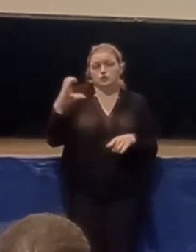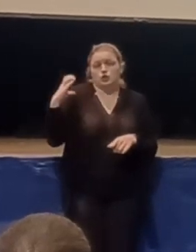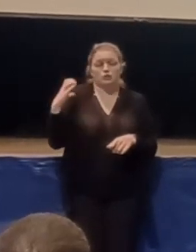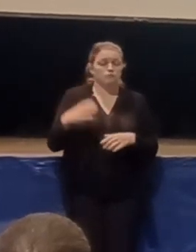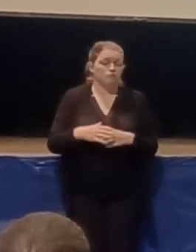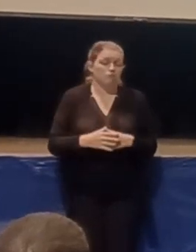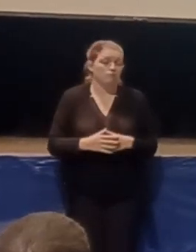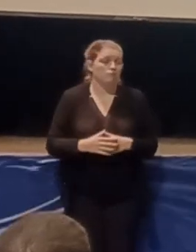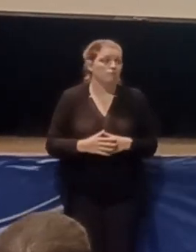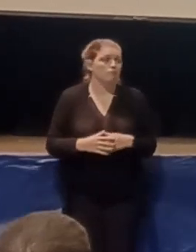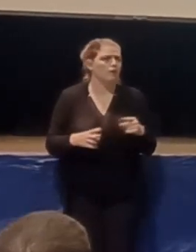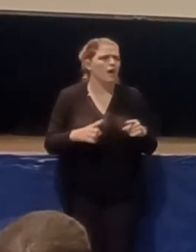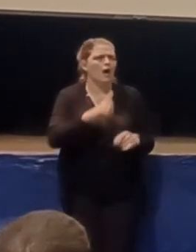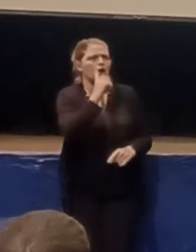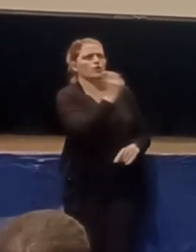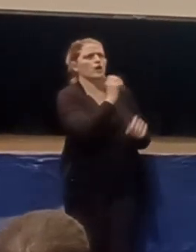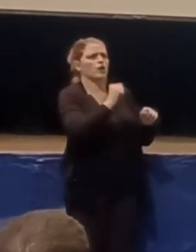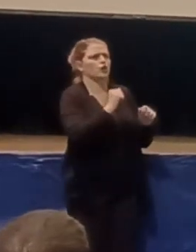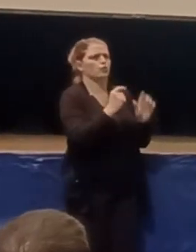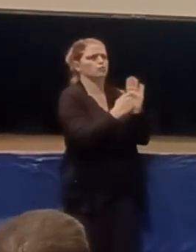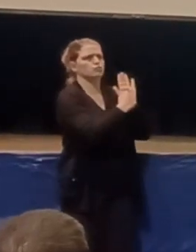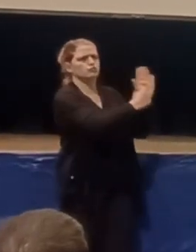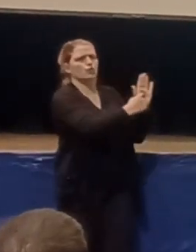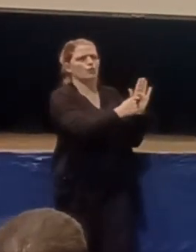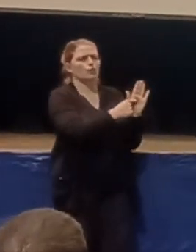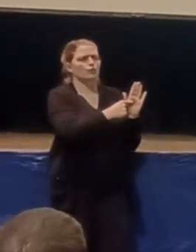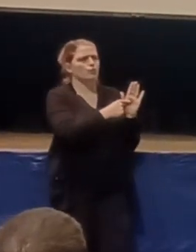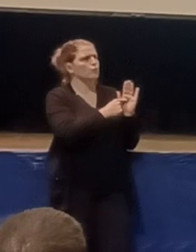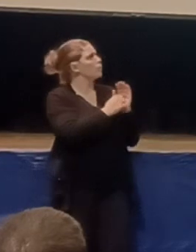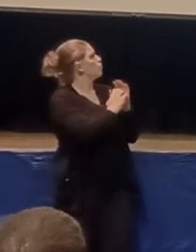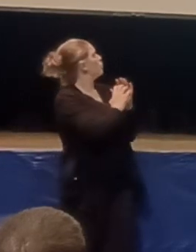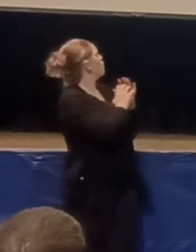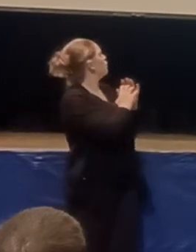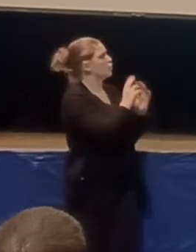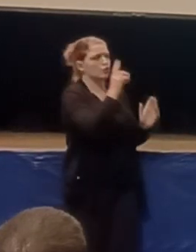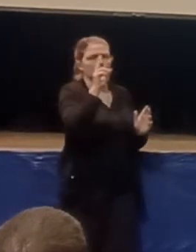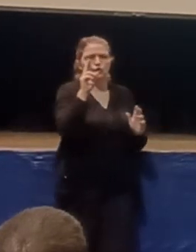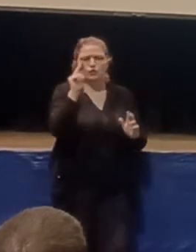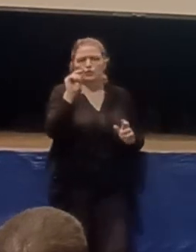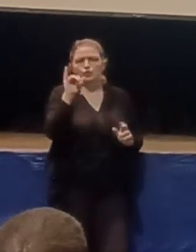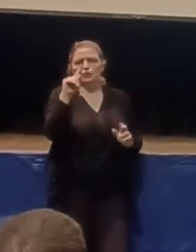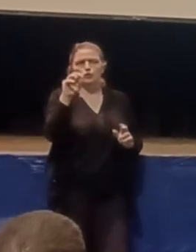ask a question. Could you put up the front there where you have the units that you're